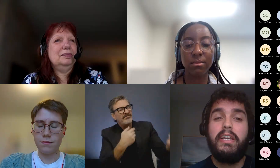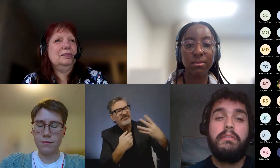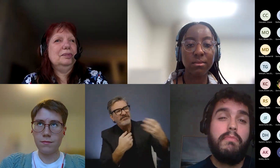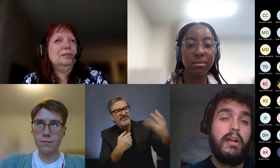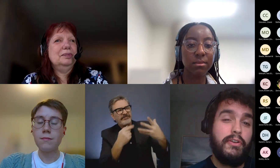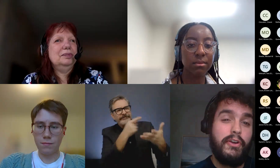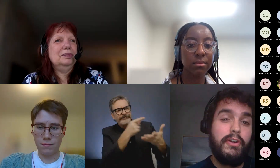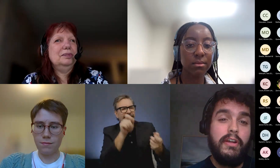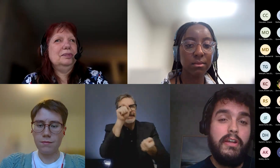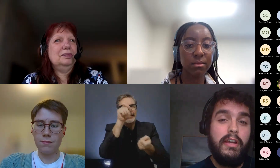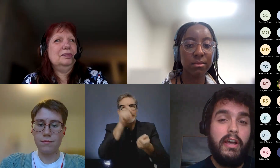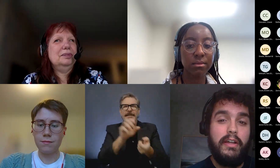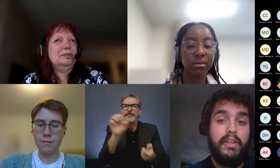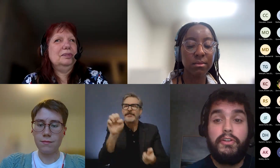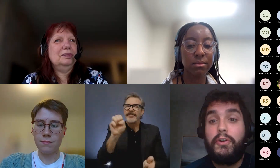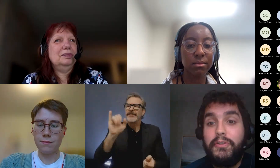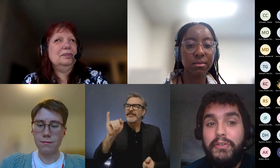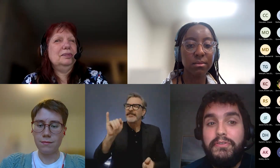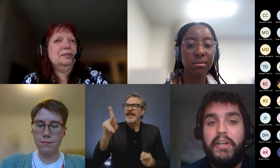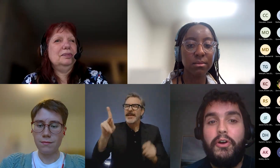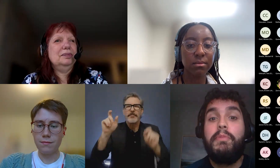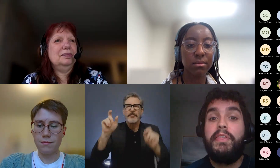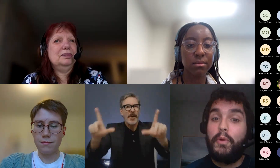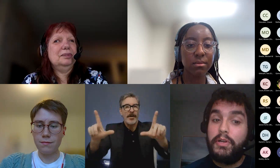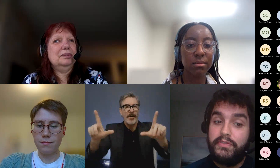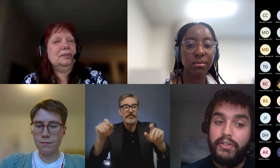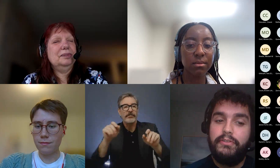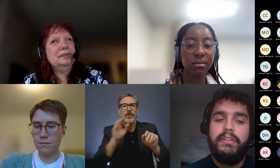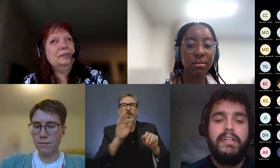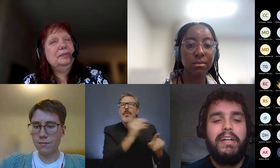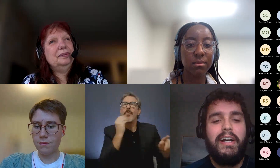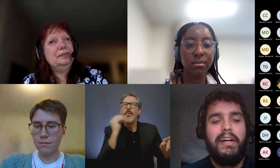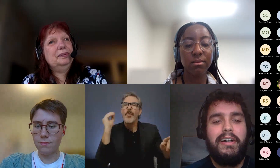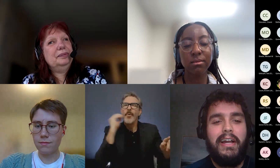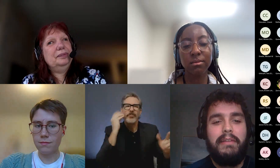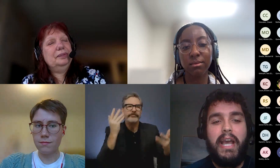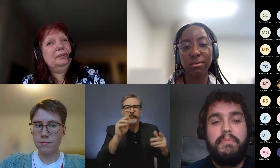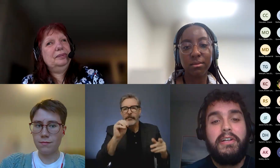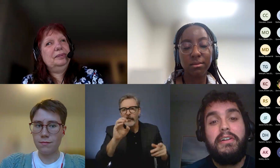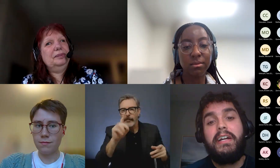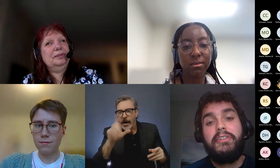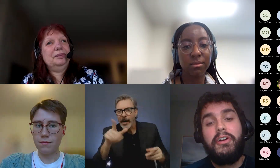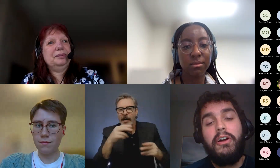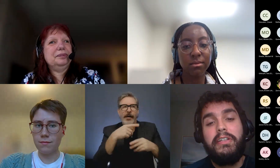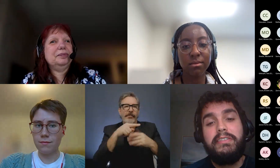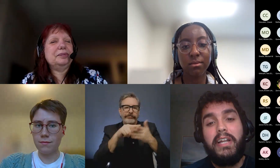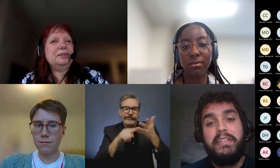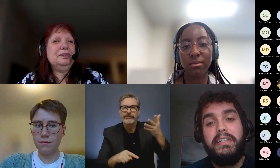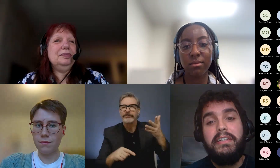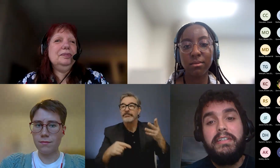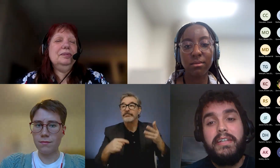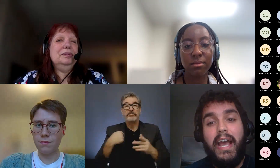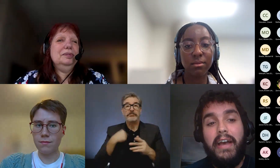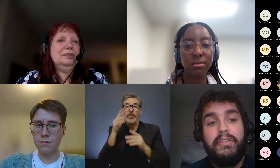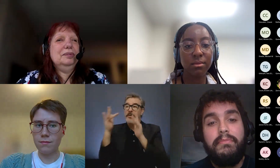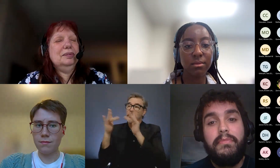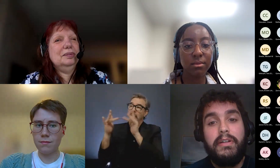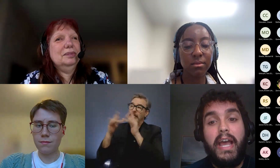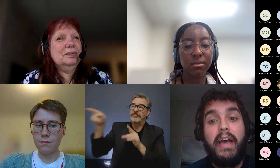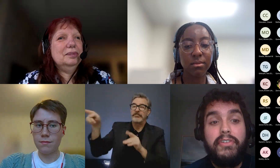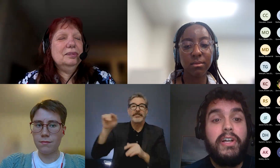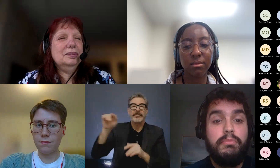your e-ink monitor that you're currently using at home and that works for you, I'd be happy to contact our colleagues in IT to